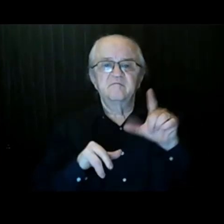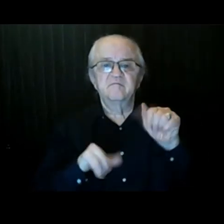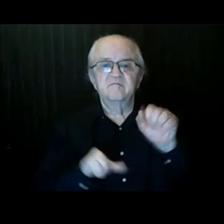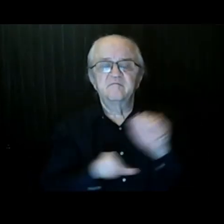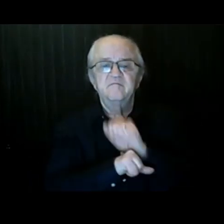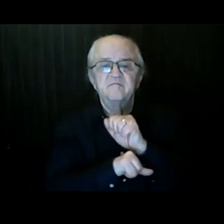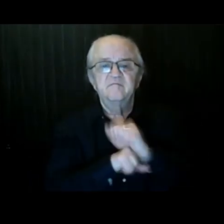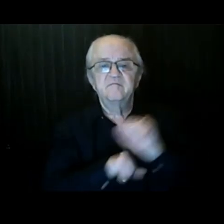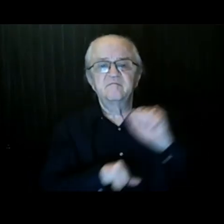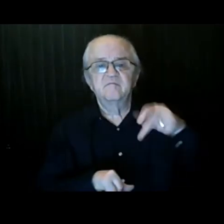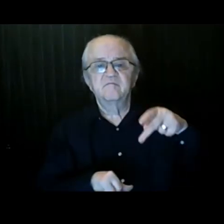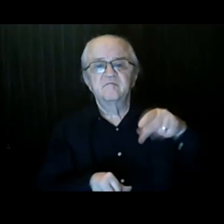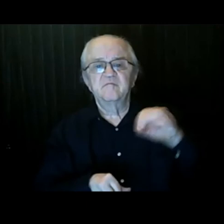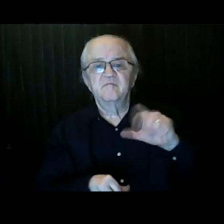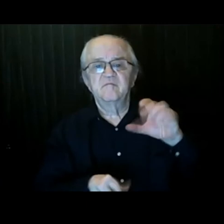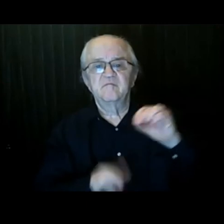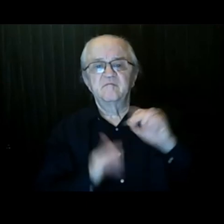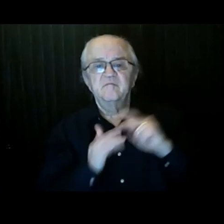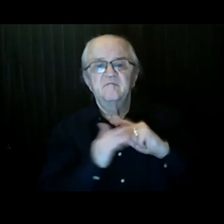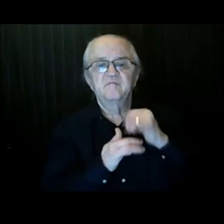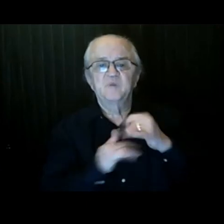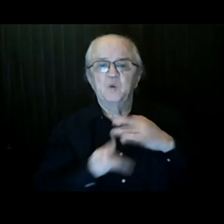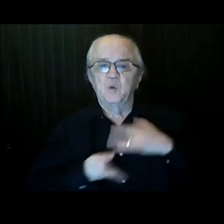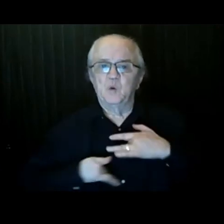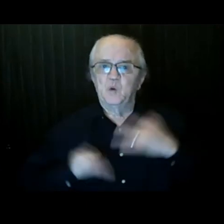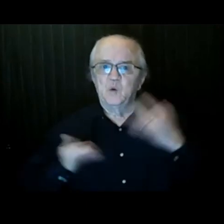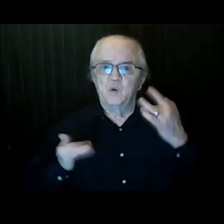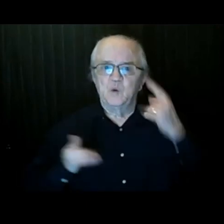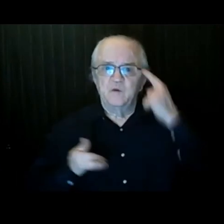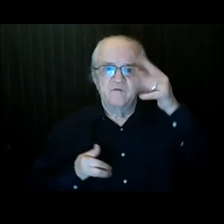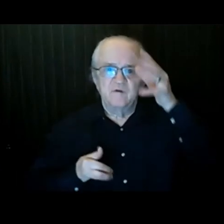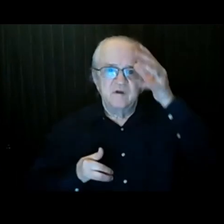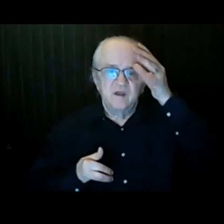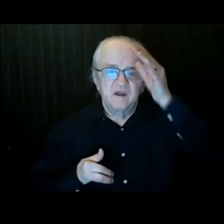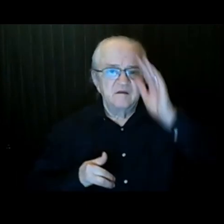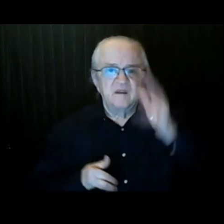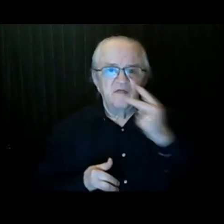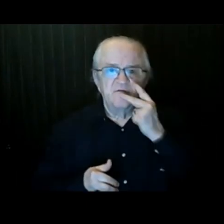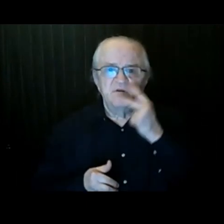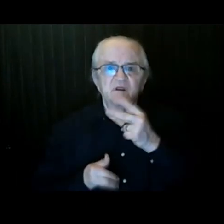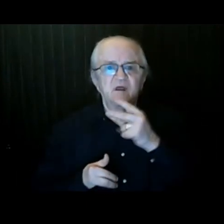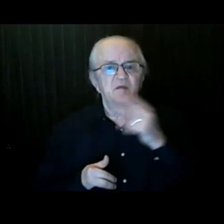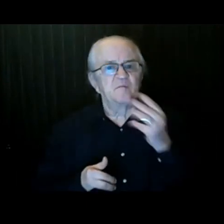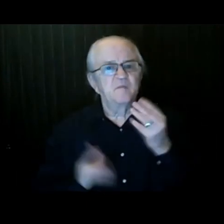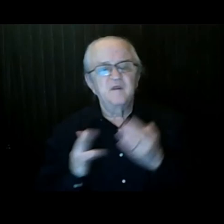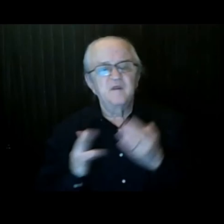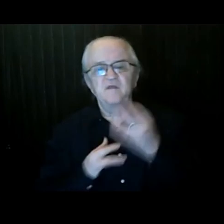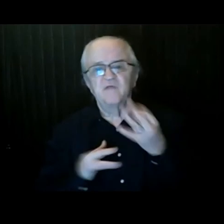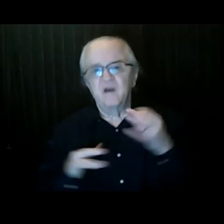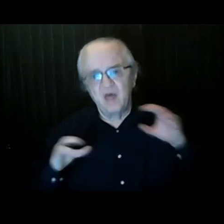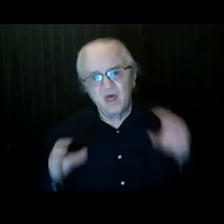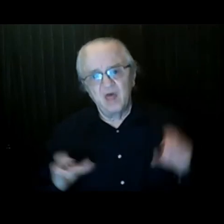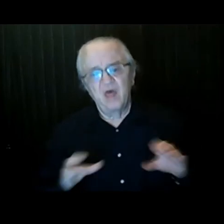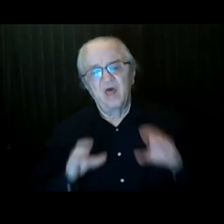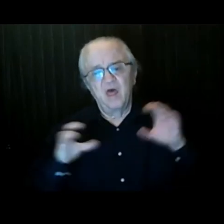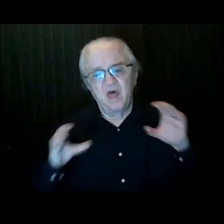project. This was a really big deal for my dad. I never saw Dad during the week. He worked so much. And when he got off, he